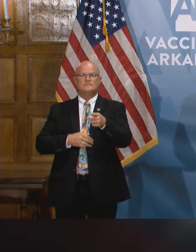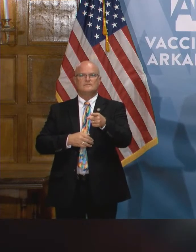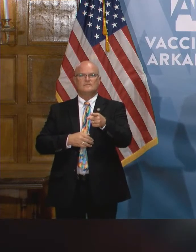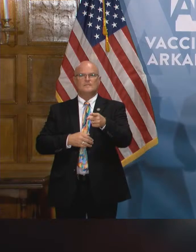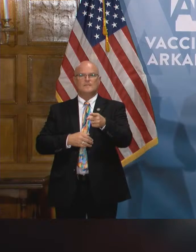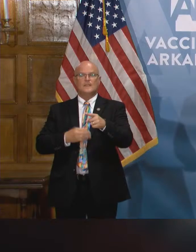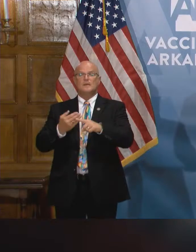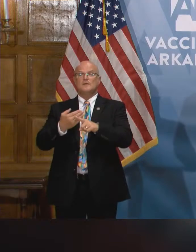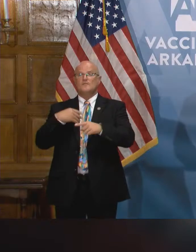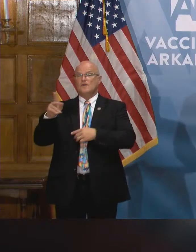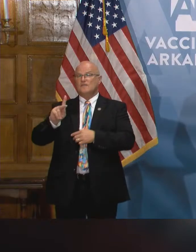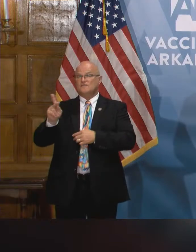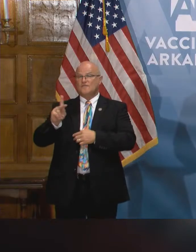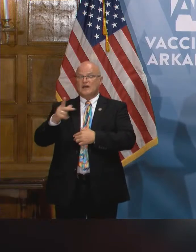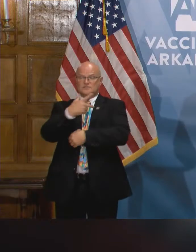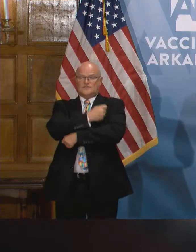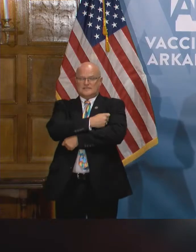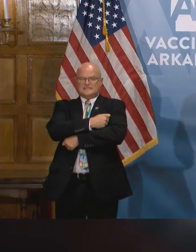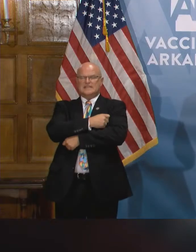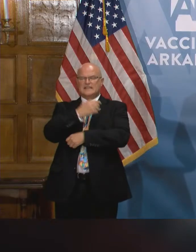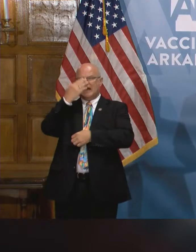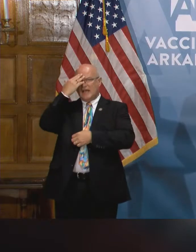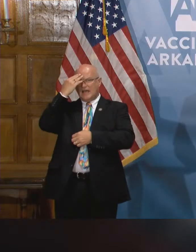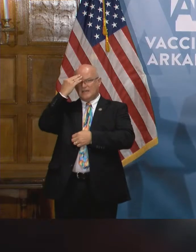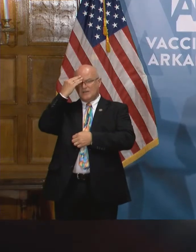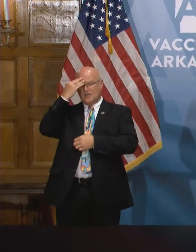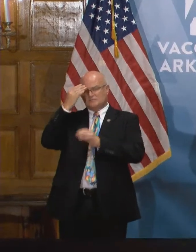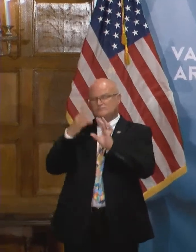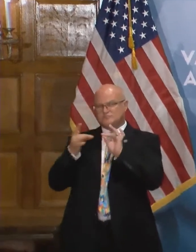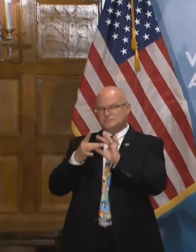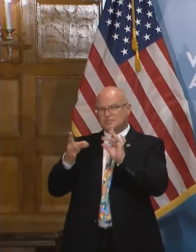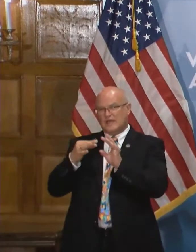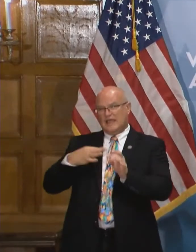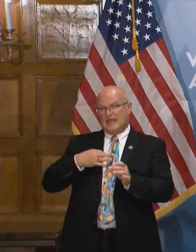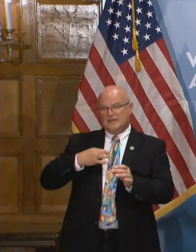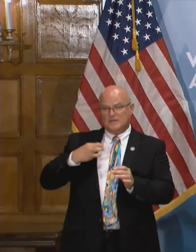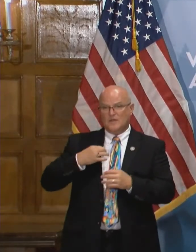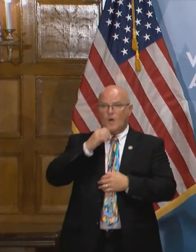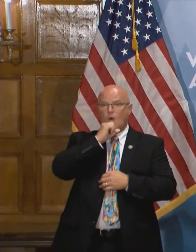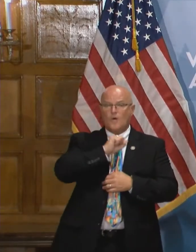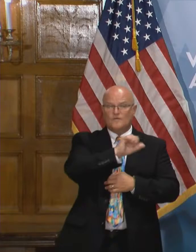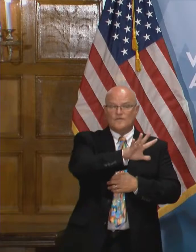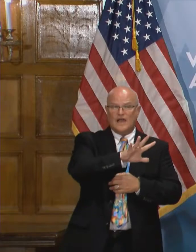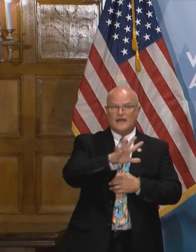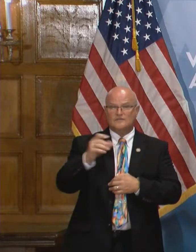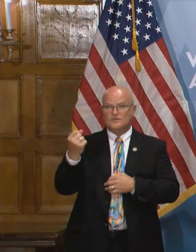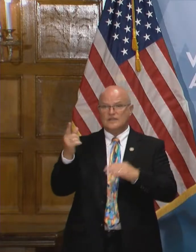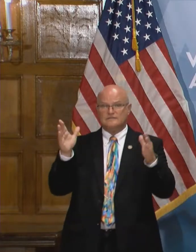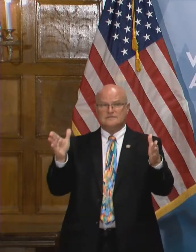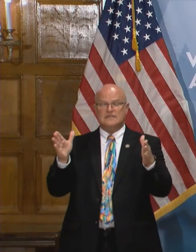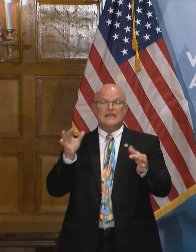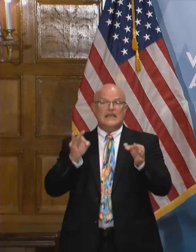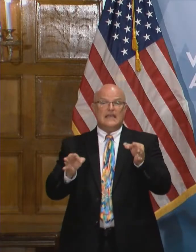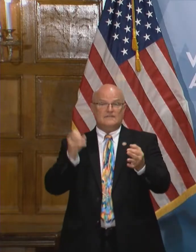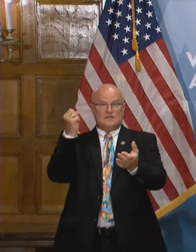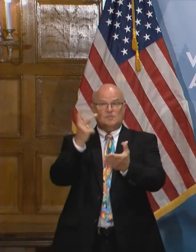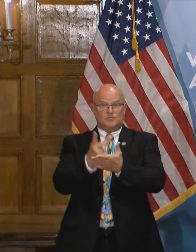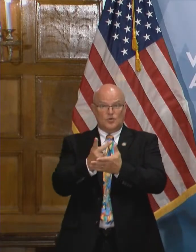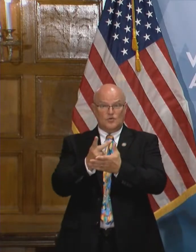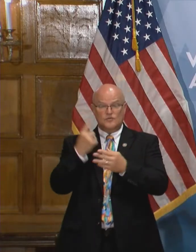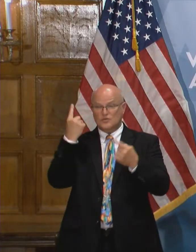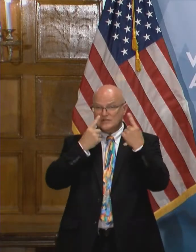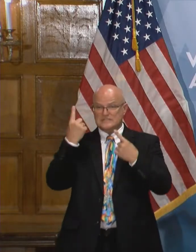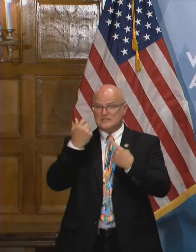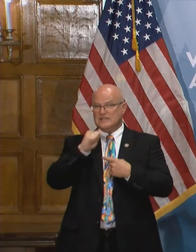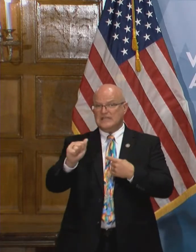Before the Pfizer vaccine, I know Dr. Romero talked about the possible eligibility of 5 to 11-year-olds. If that does get approved, would you